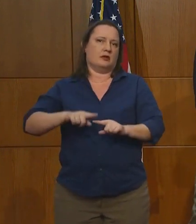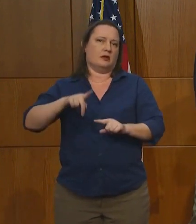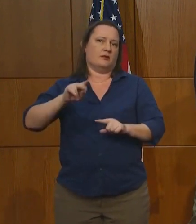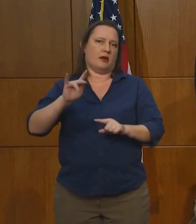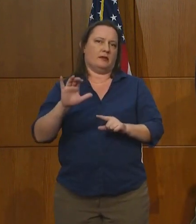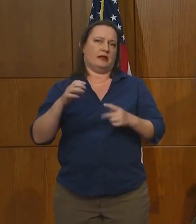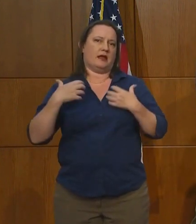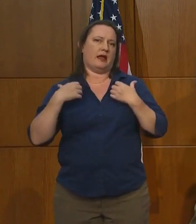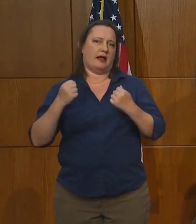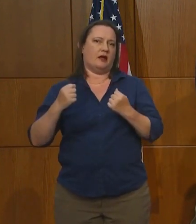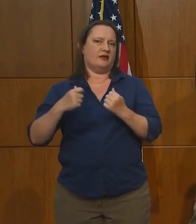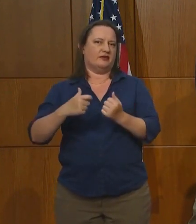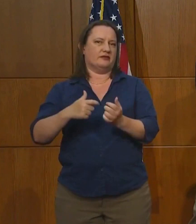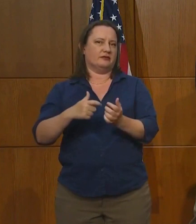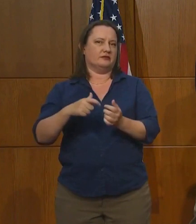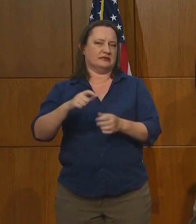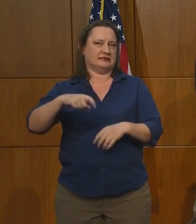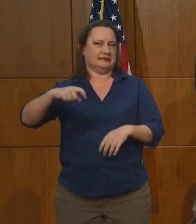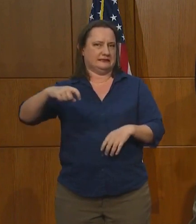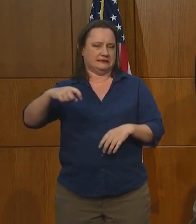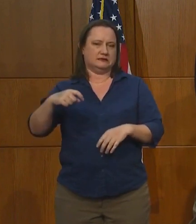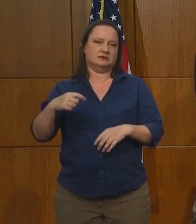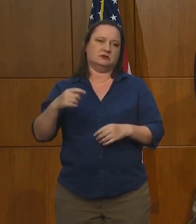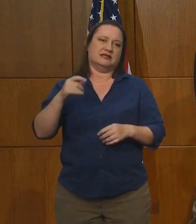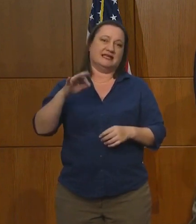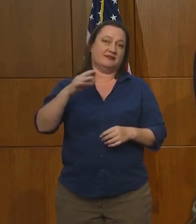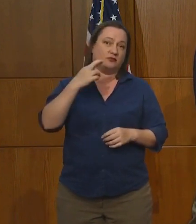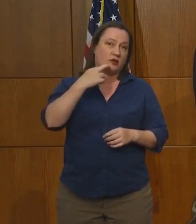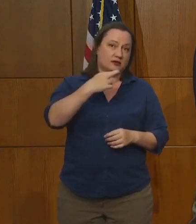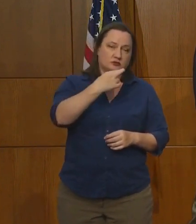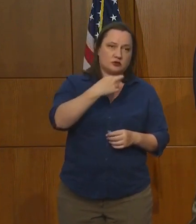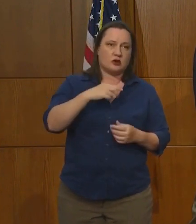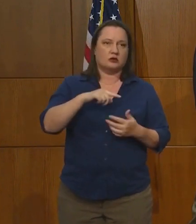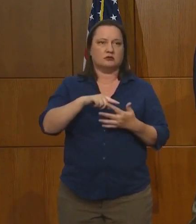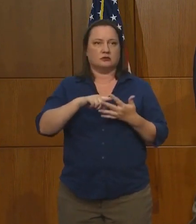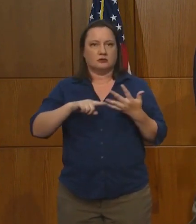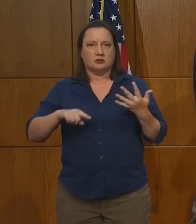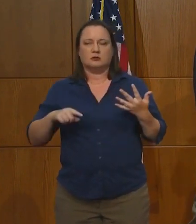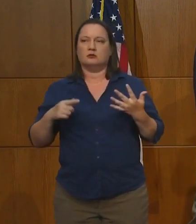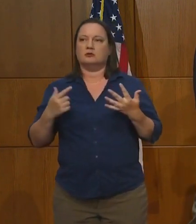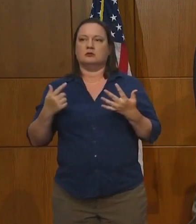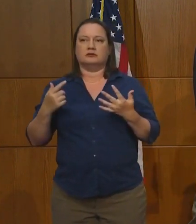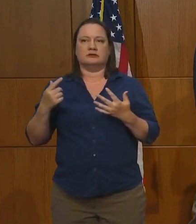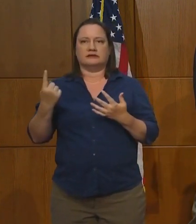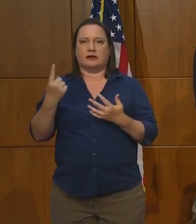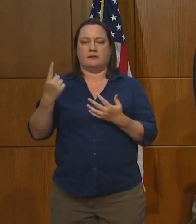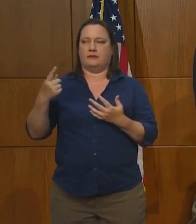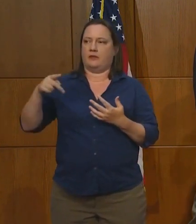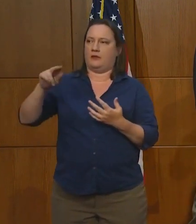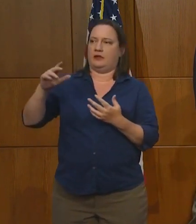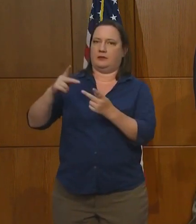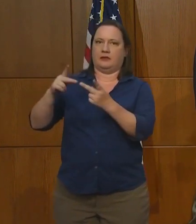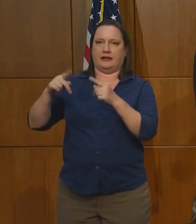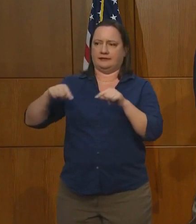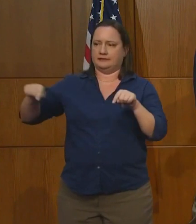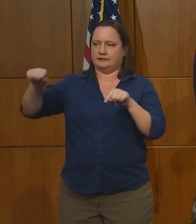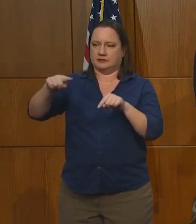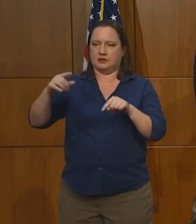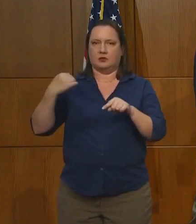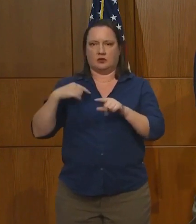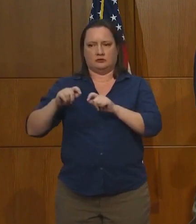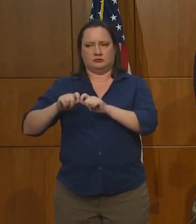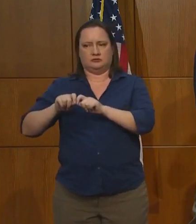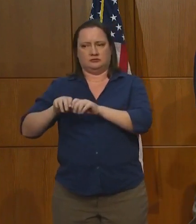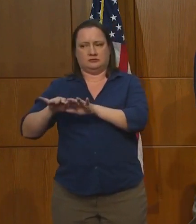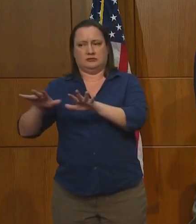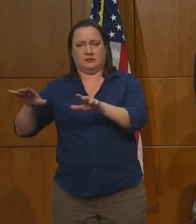setting where there's a communicable disease and we can't track everyone down, so maybe we release information in order